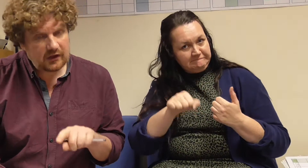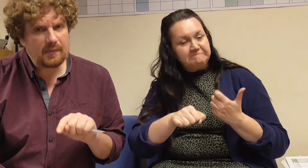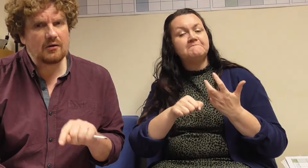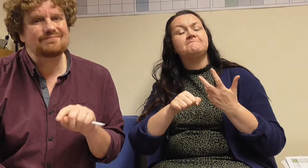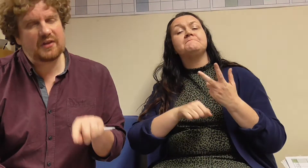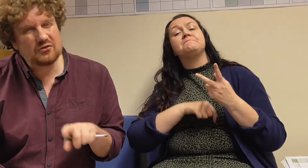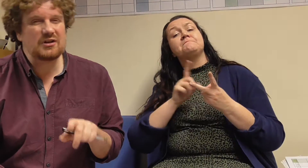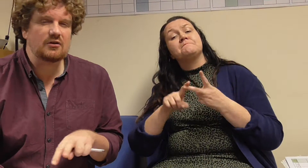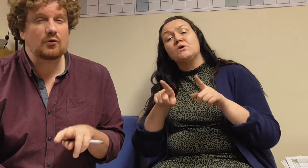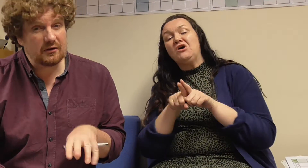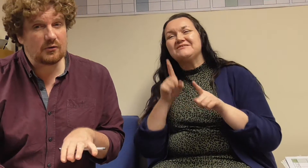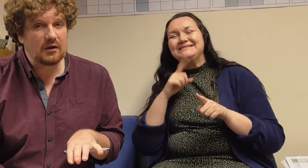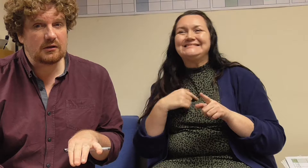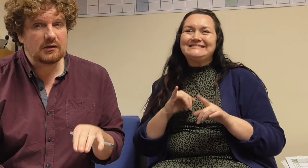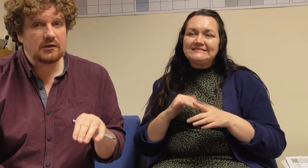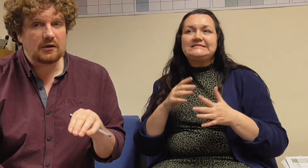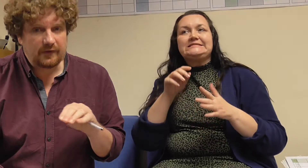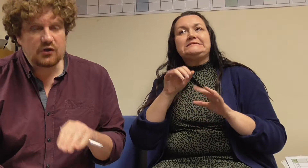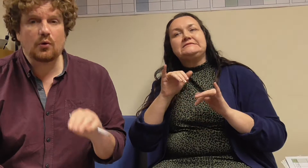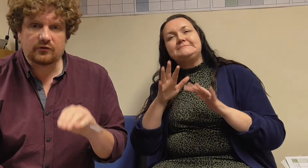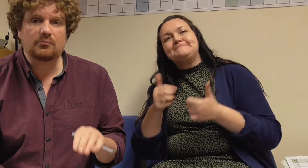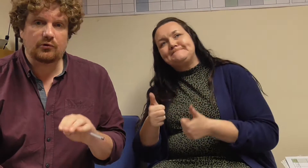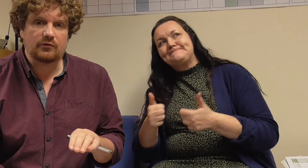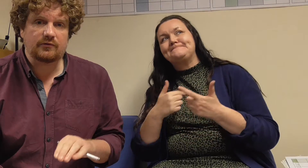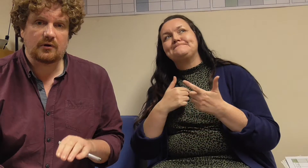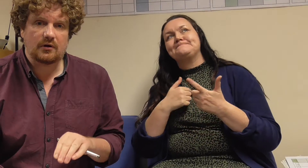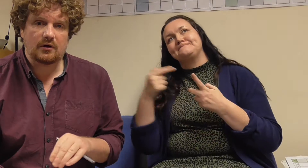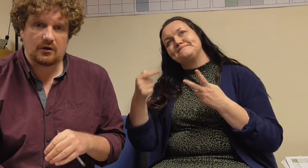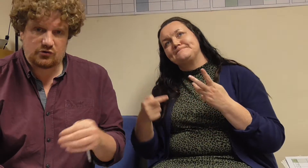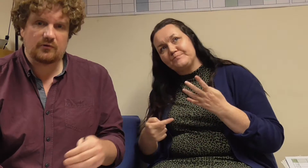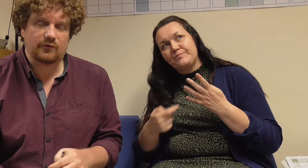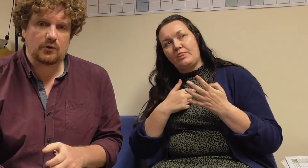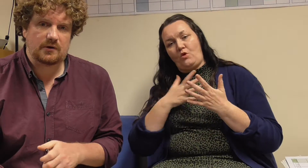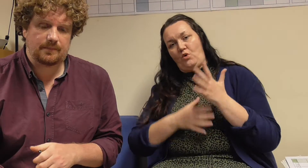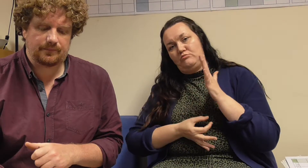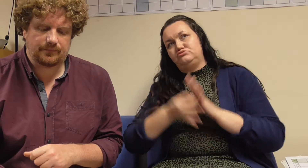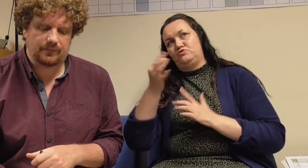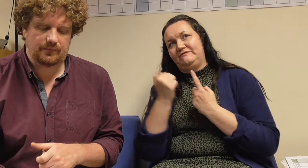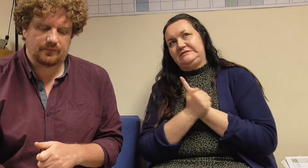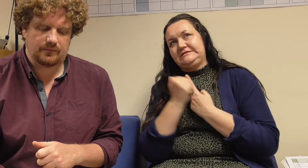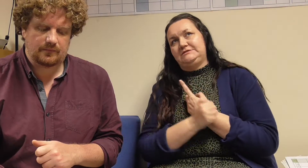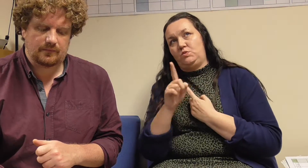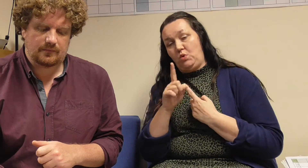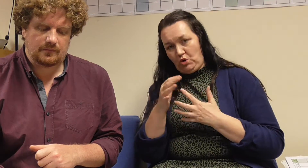And then think about things you didn't do quite so well, and then you want to improve as you move forward.